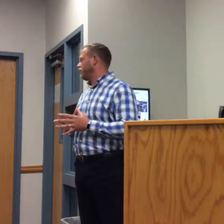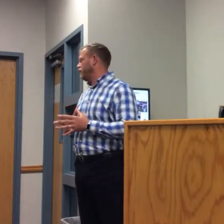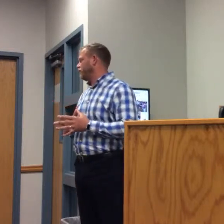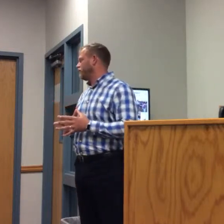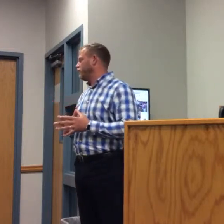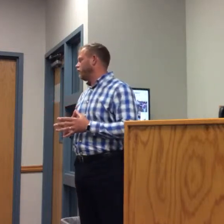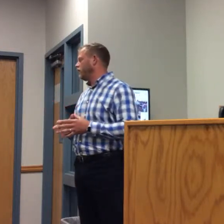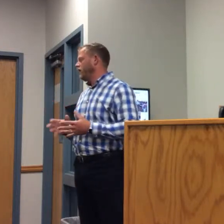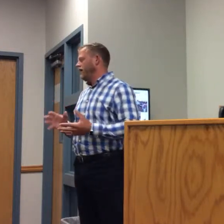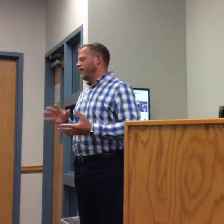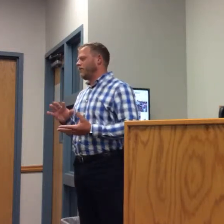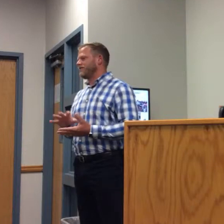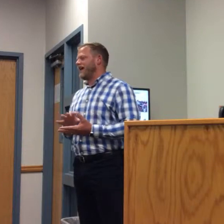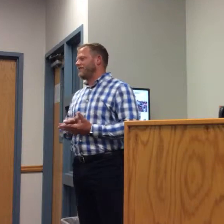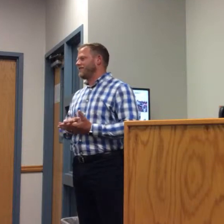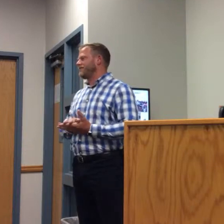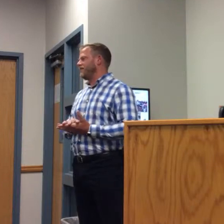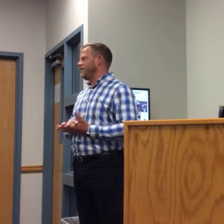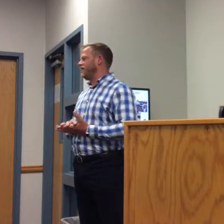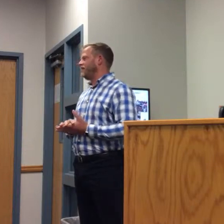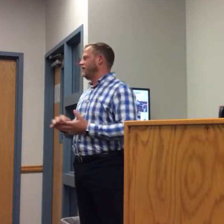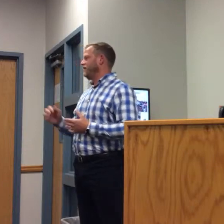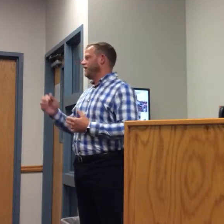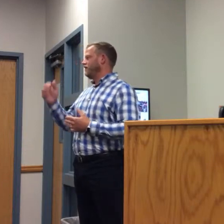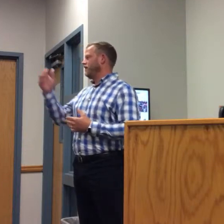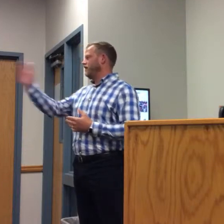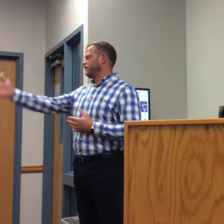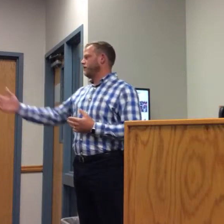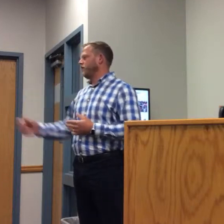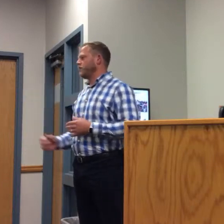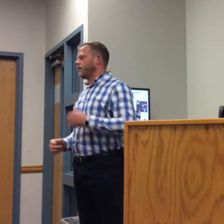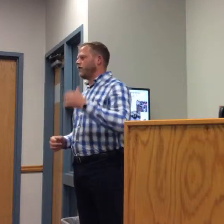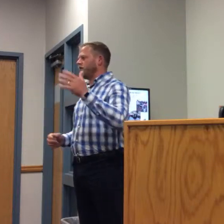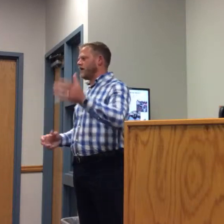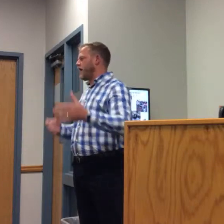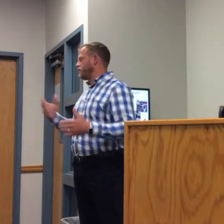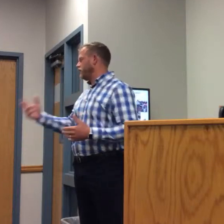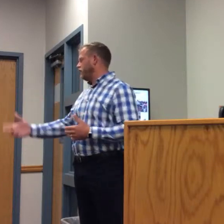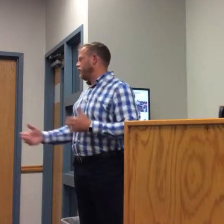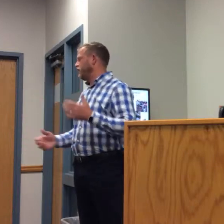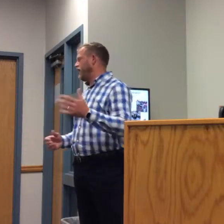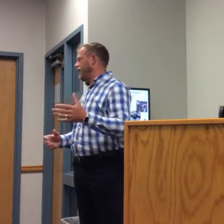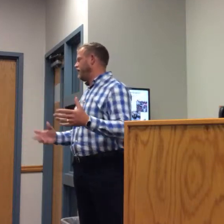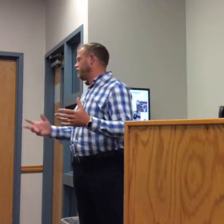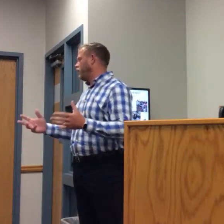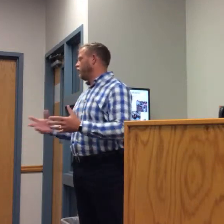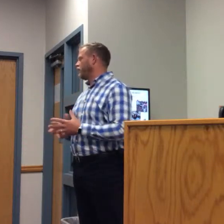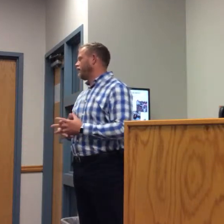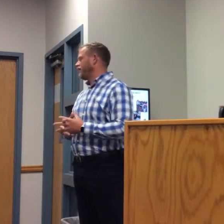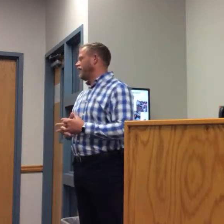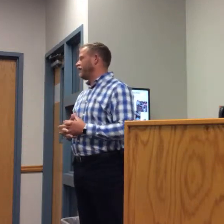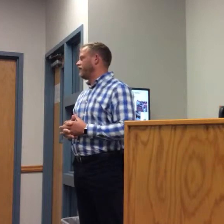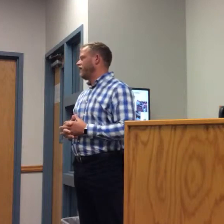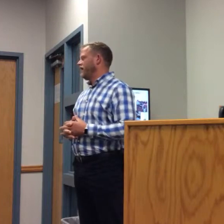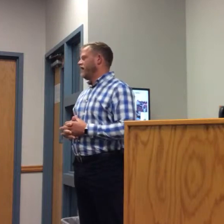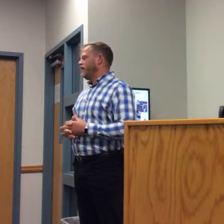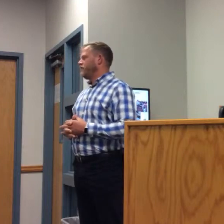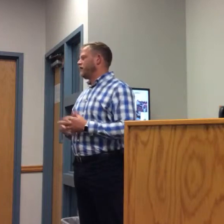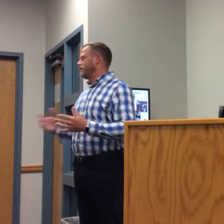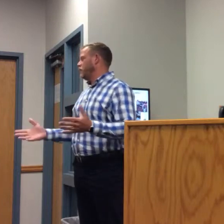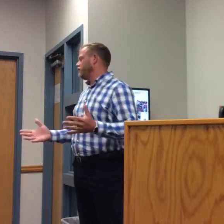ideas within the school. And it was nice to see kids from Liberal and Dodge and Garden and Hayes all working